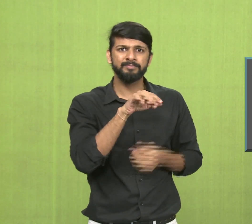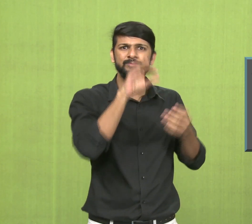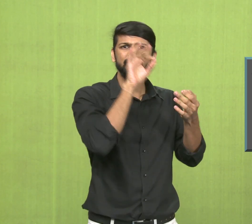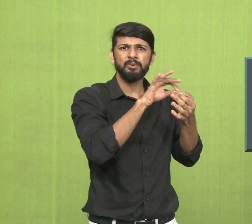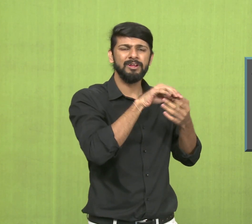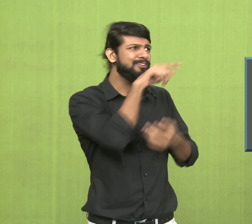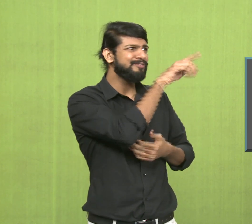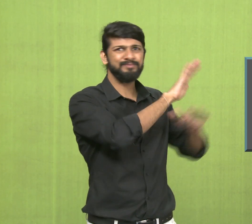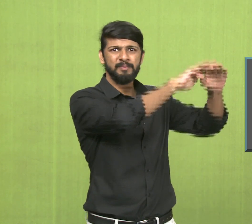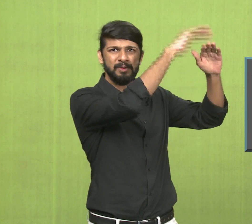Answer number 2.